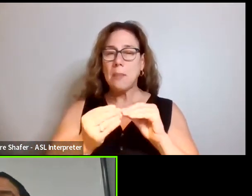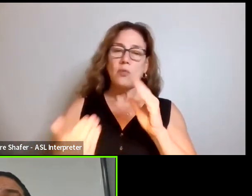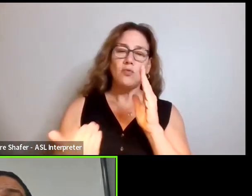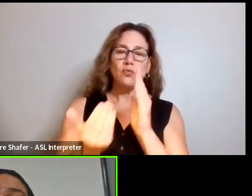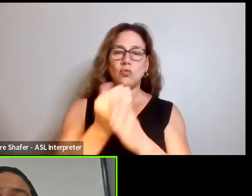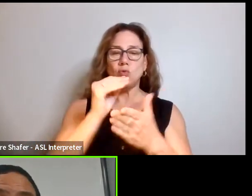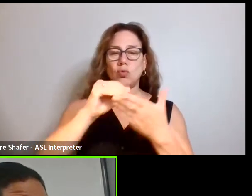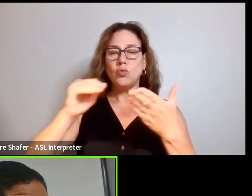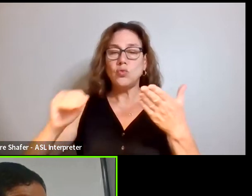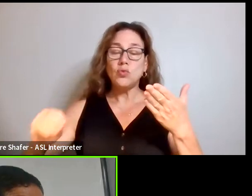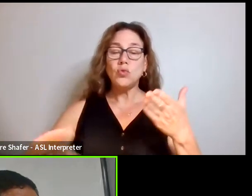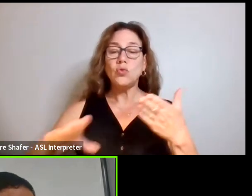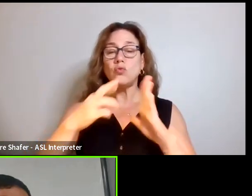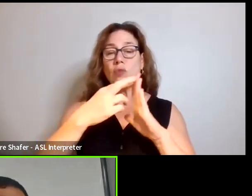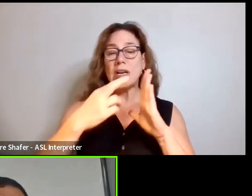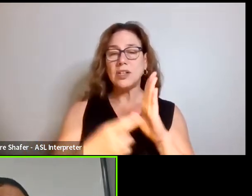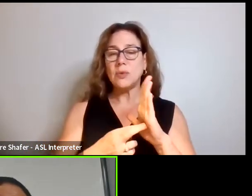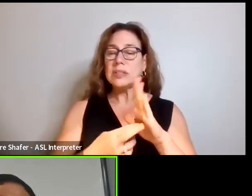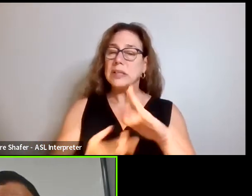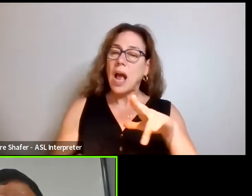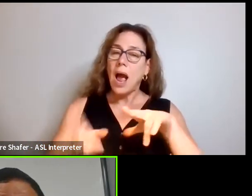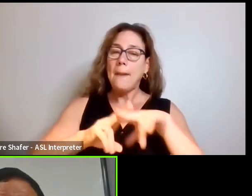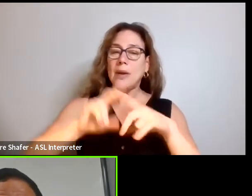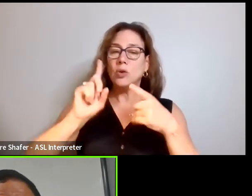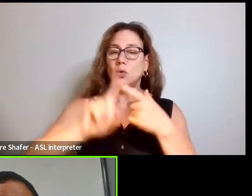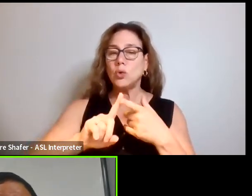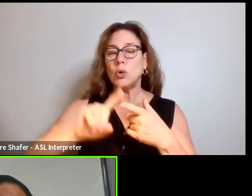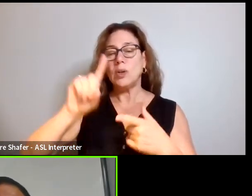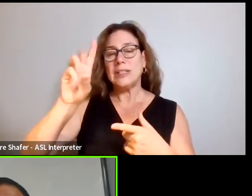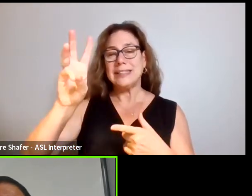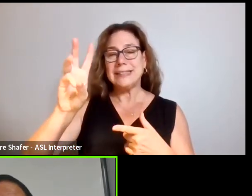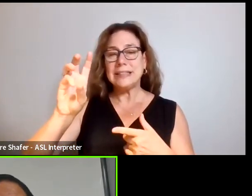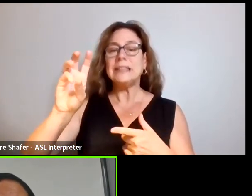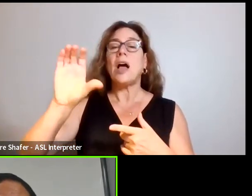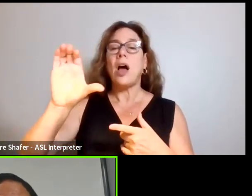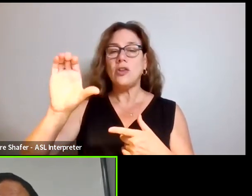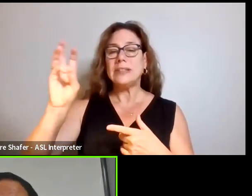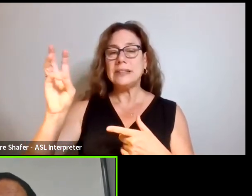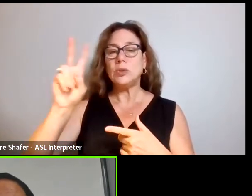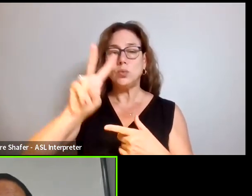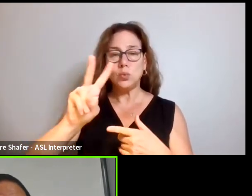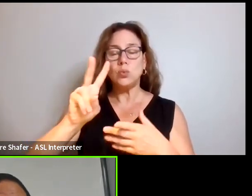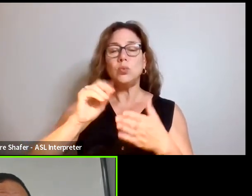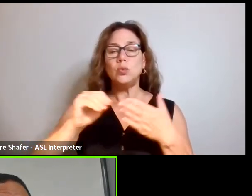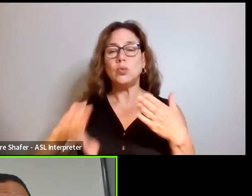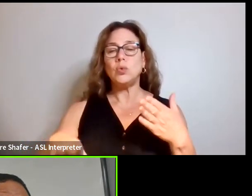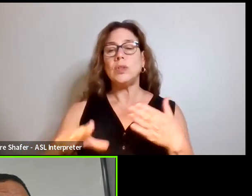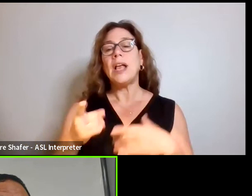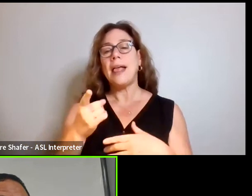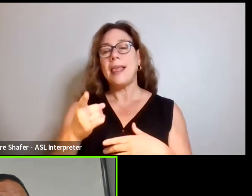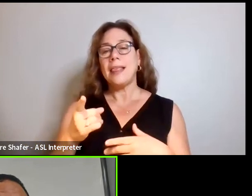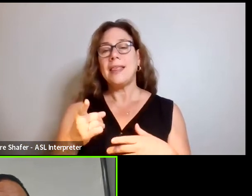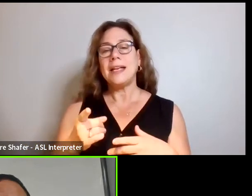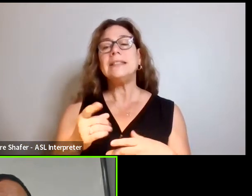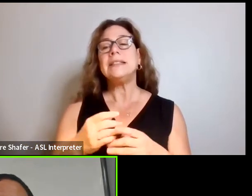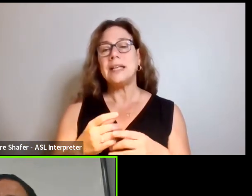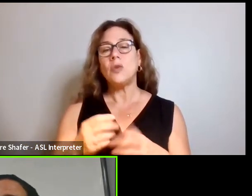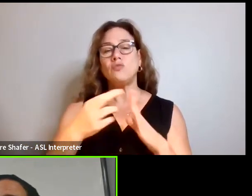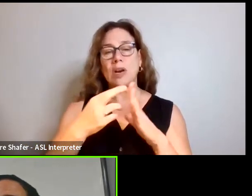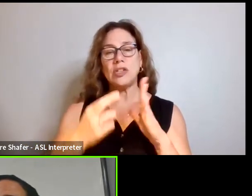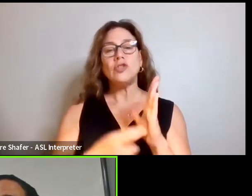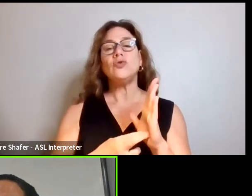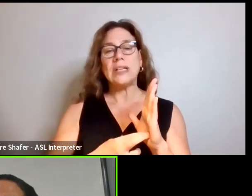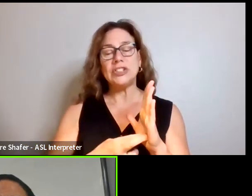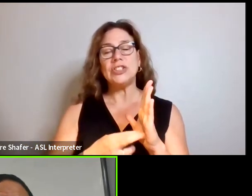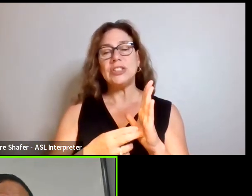to 660 students. So the need is there. This surge of registration demonstrates the continued demand for